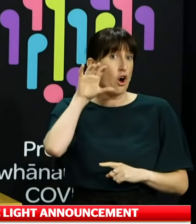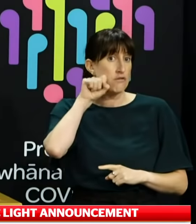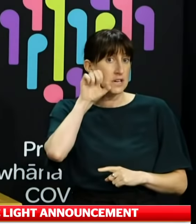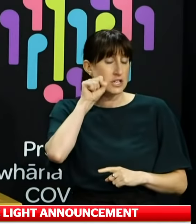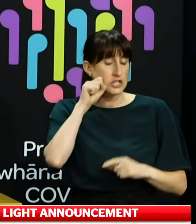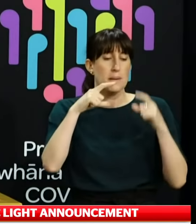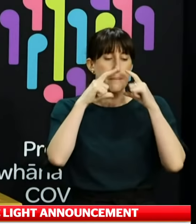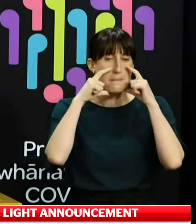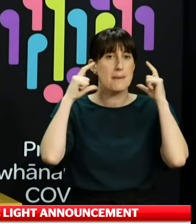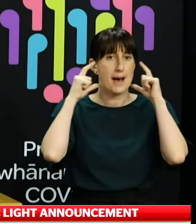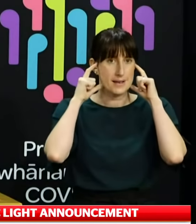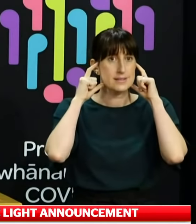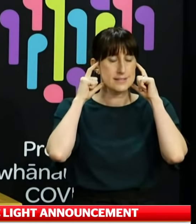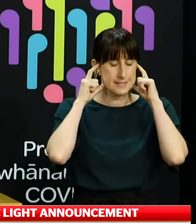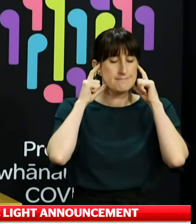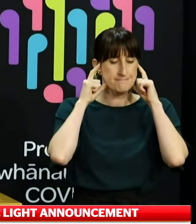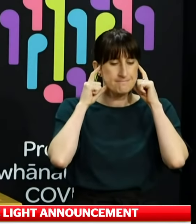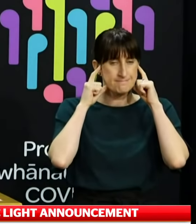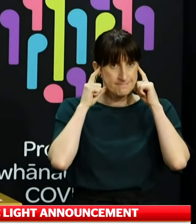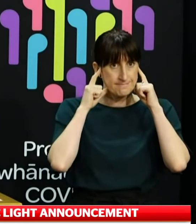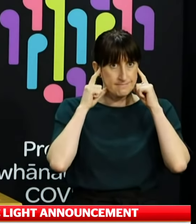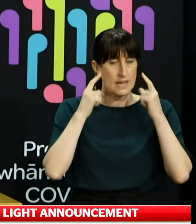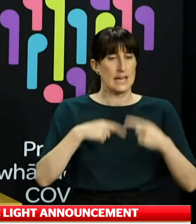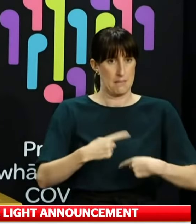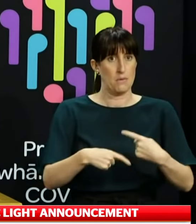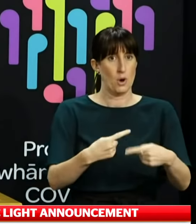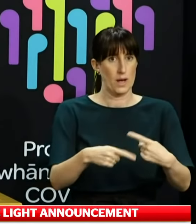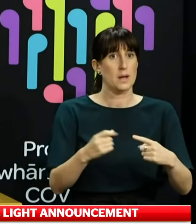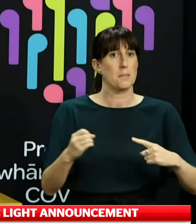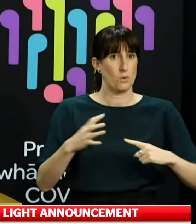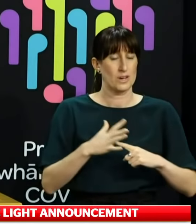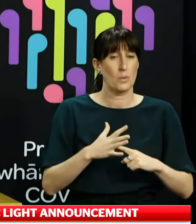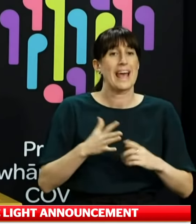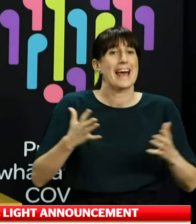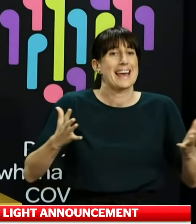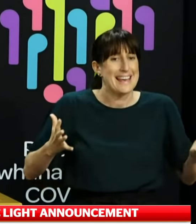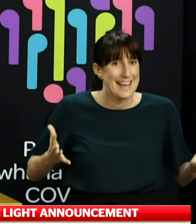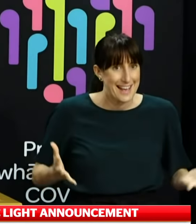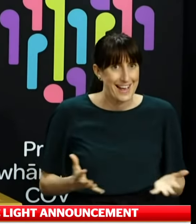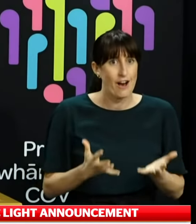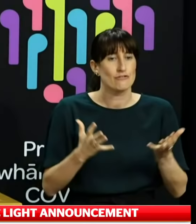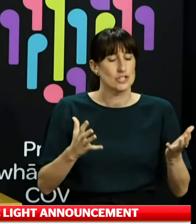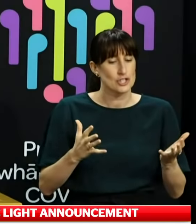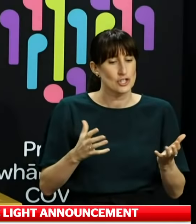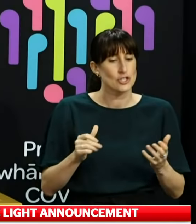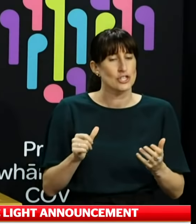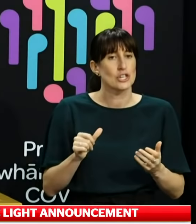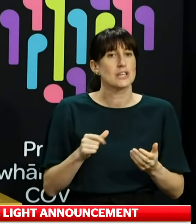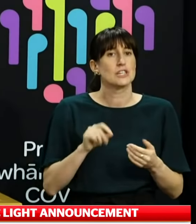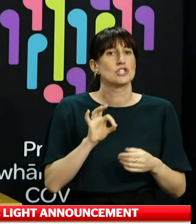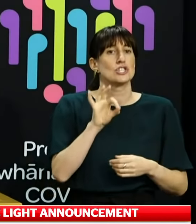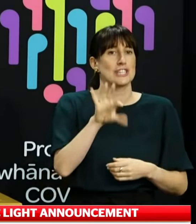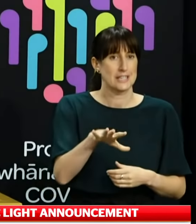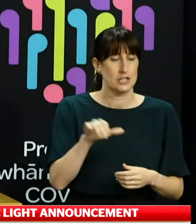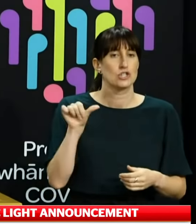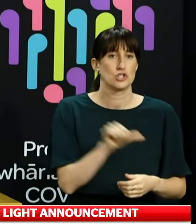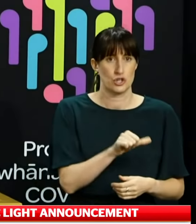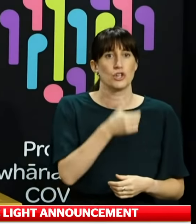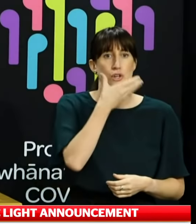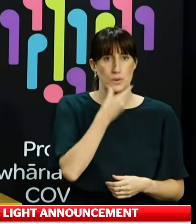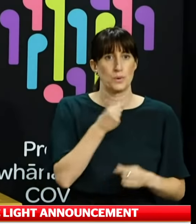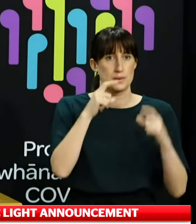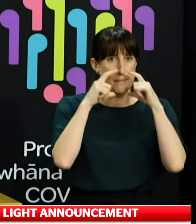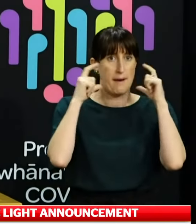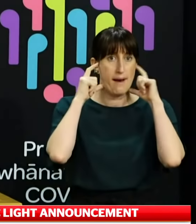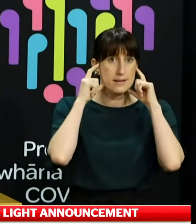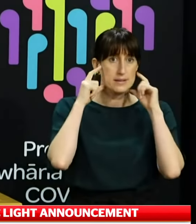protection. For this reason, we continue to encourage the use of face masks when people are out and about in